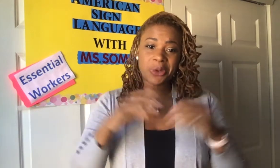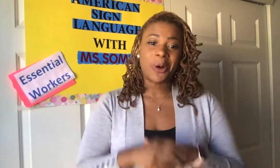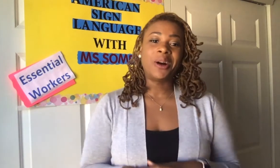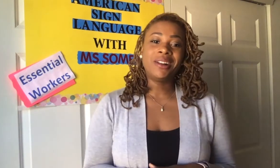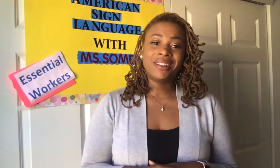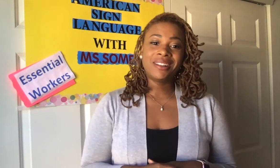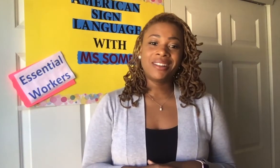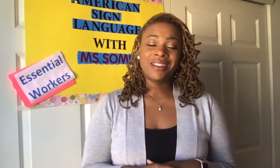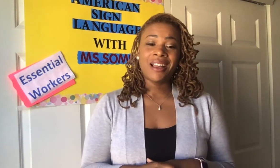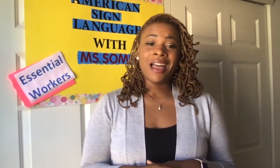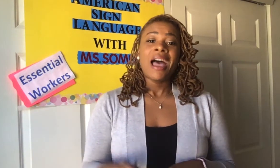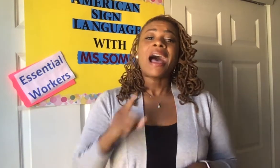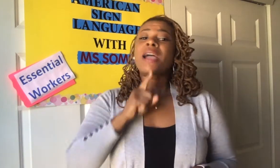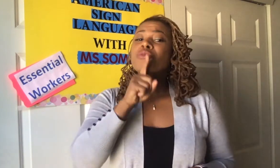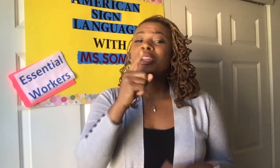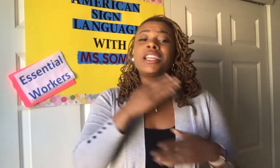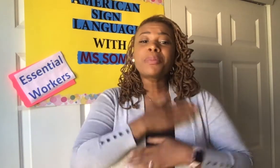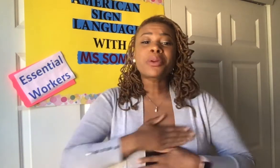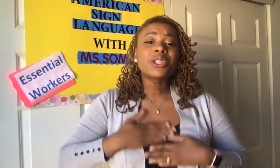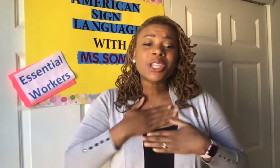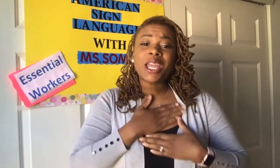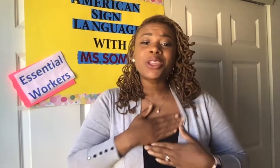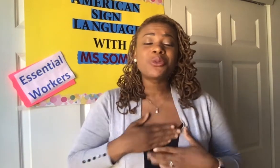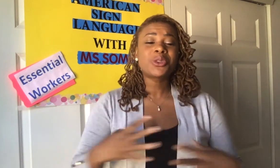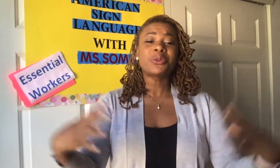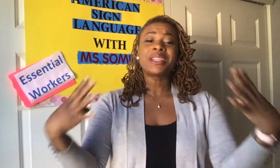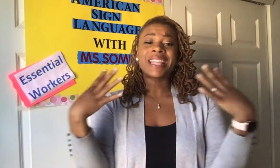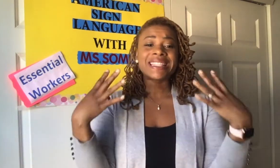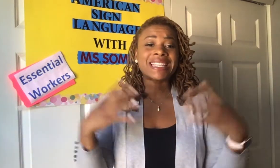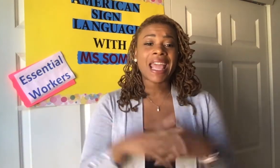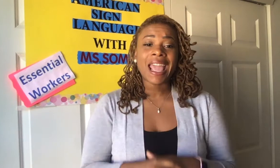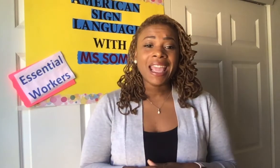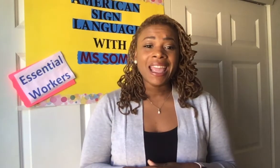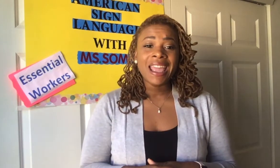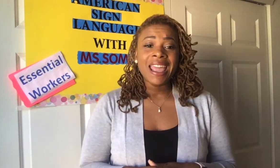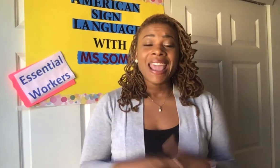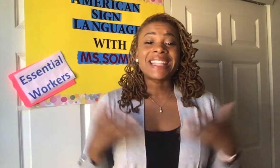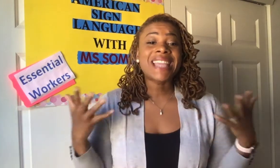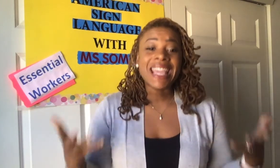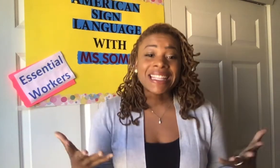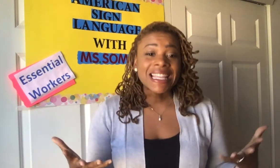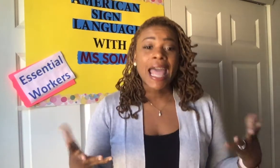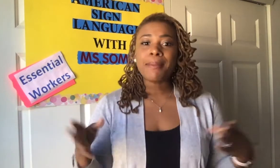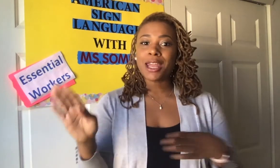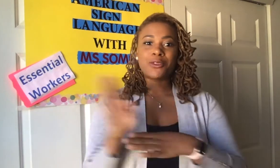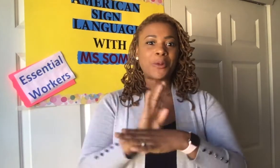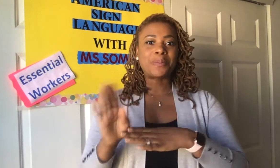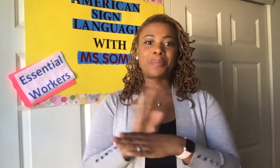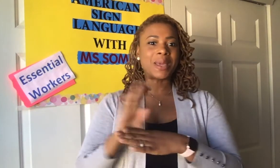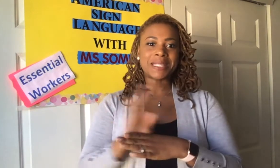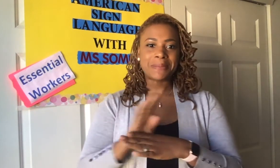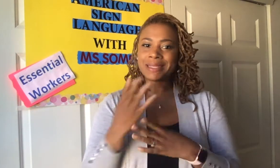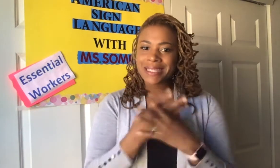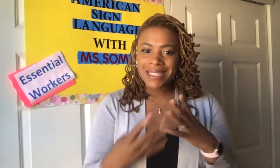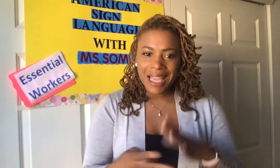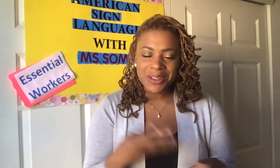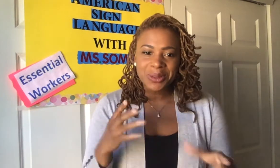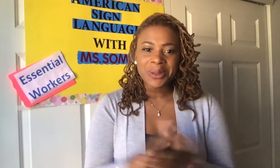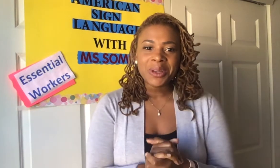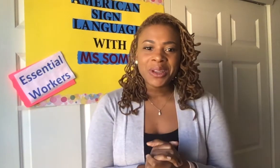all. I really appreciated you tuning in today and taking time out of your busy schedule